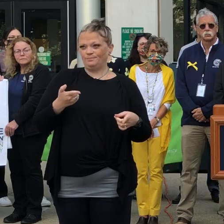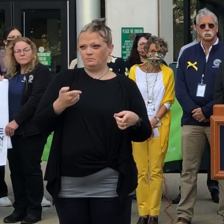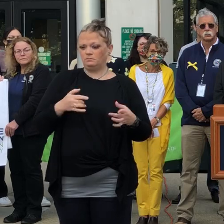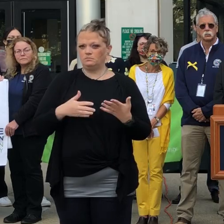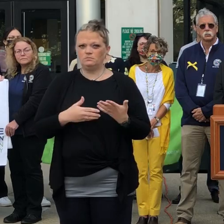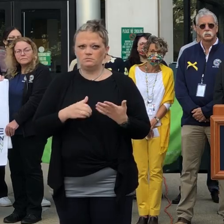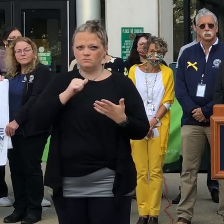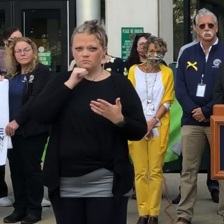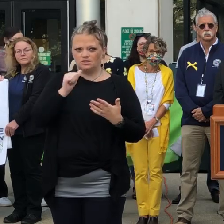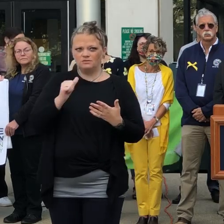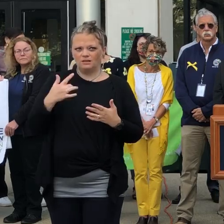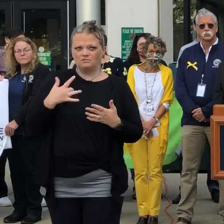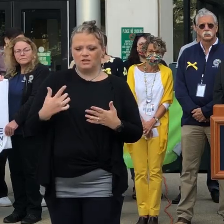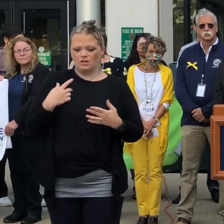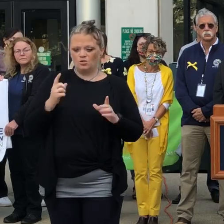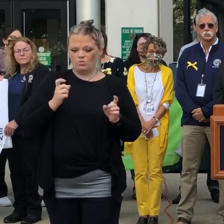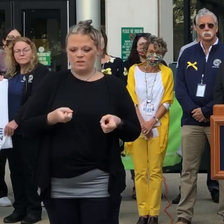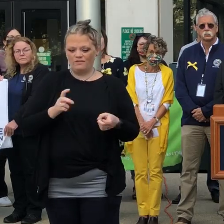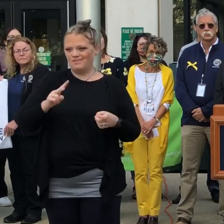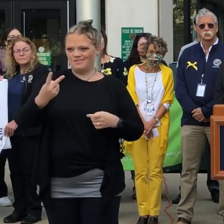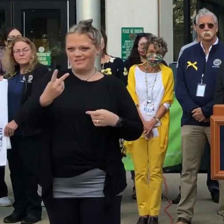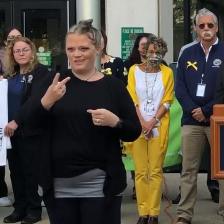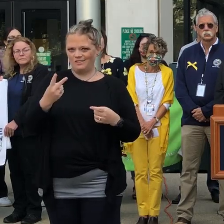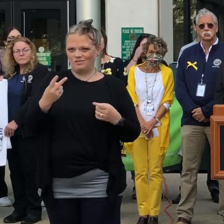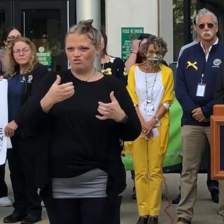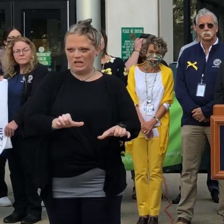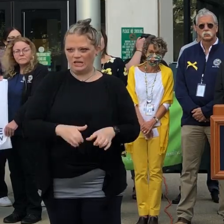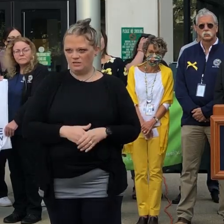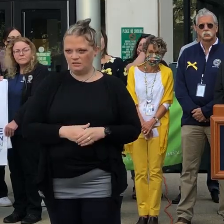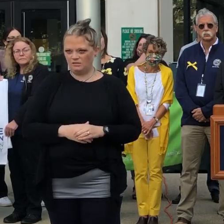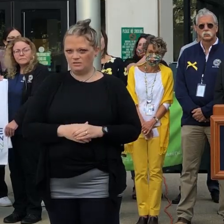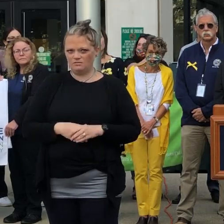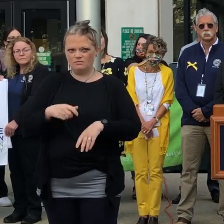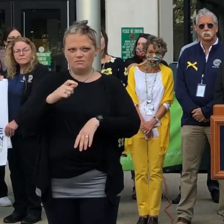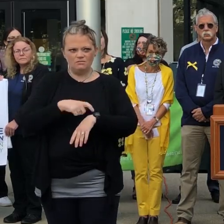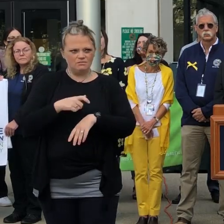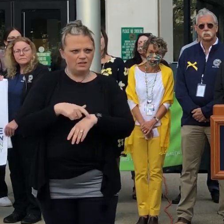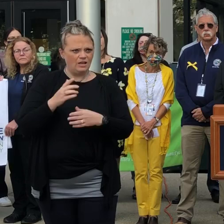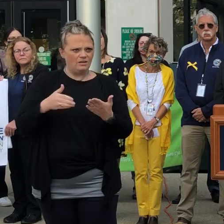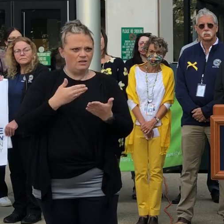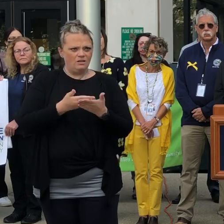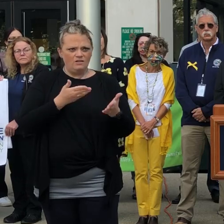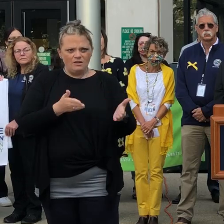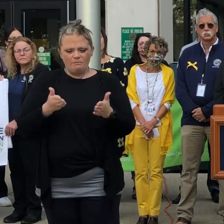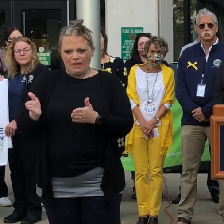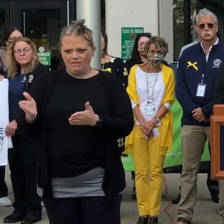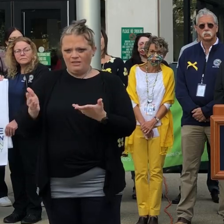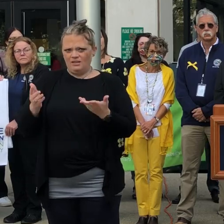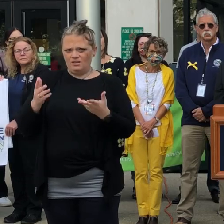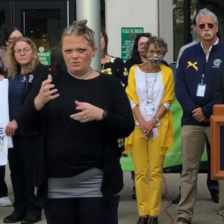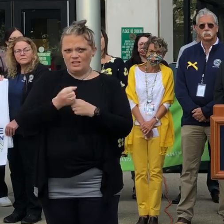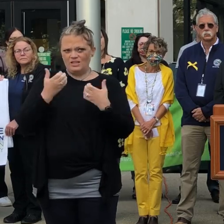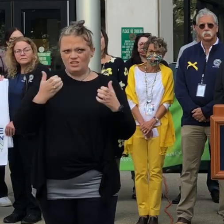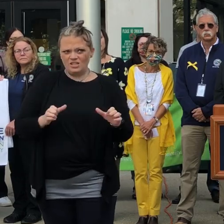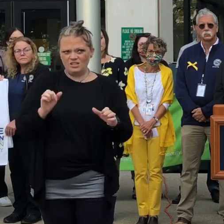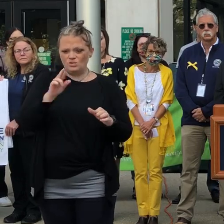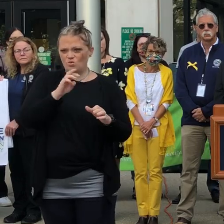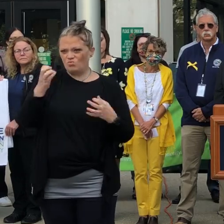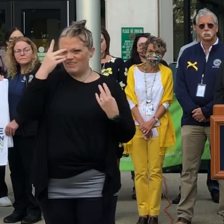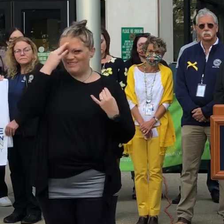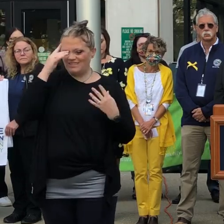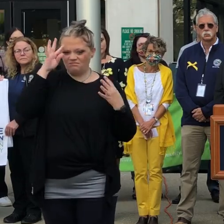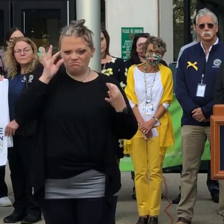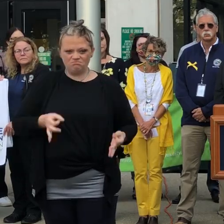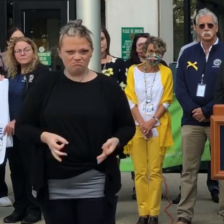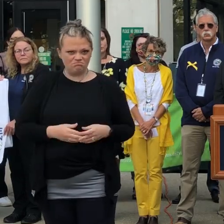not usually give a person a second chance. Time to get to a method gives people a chance to rethink their